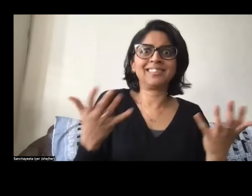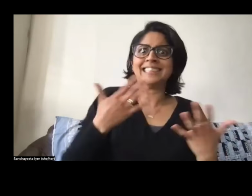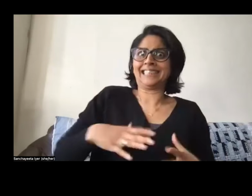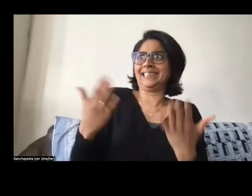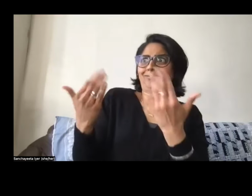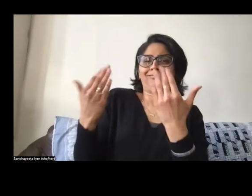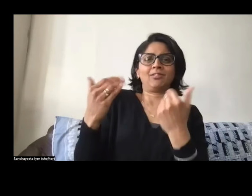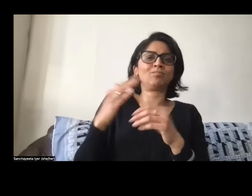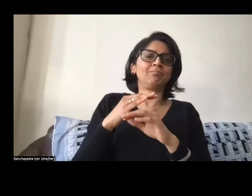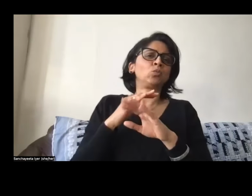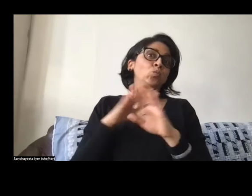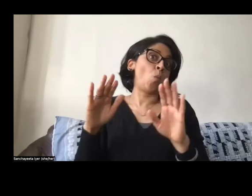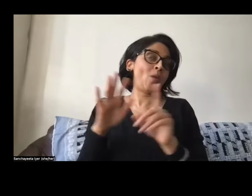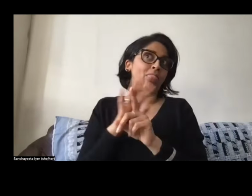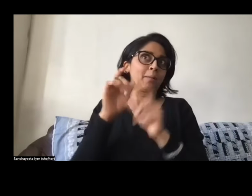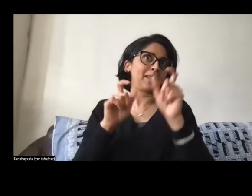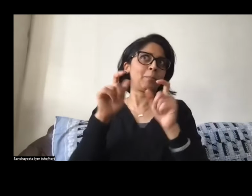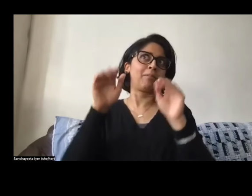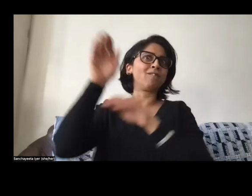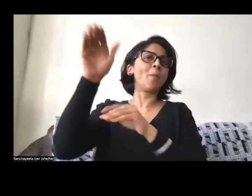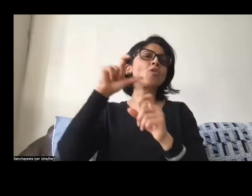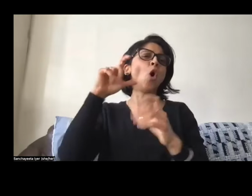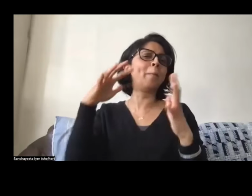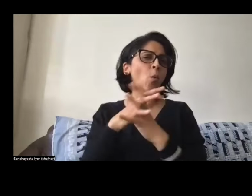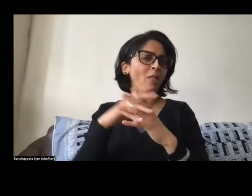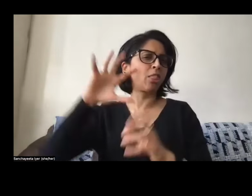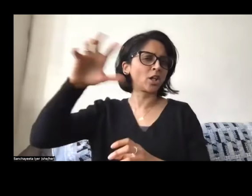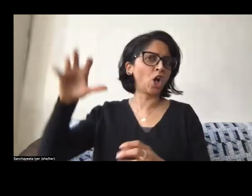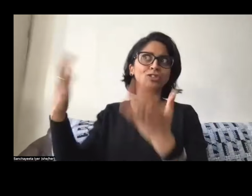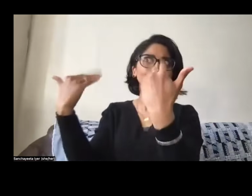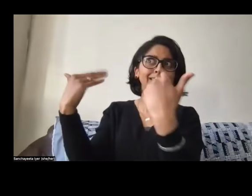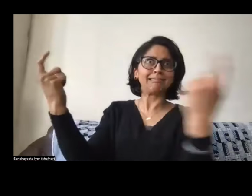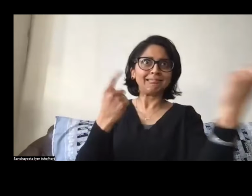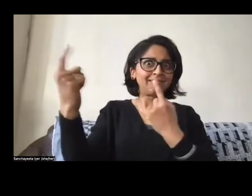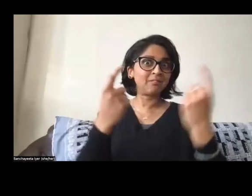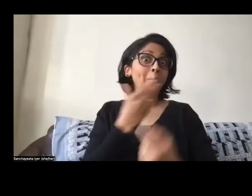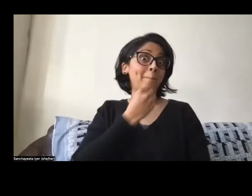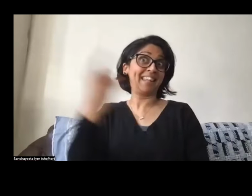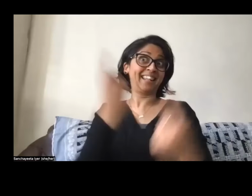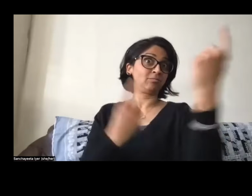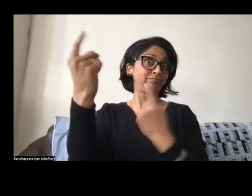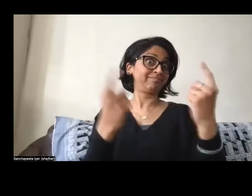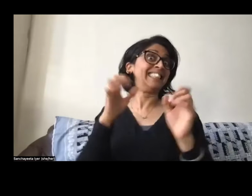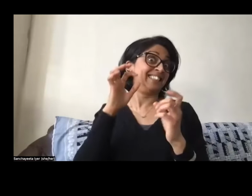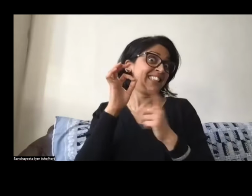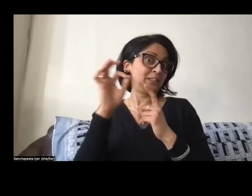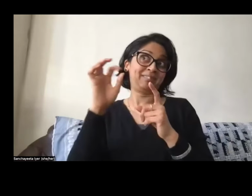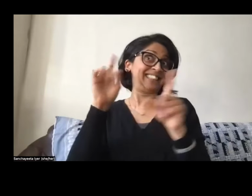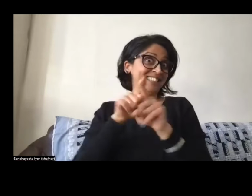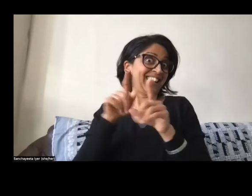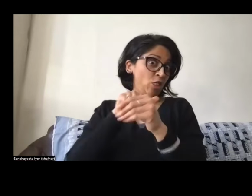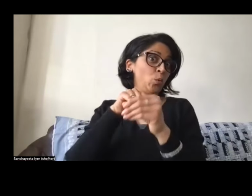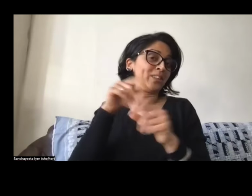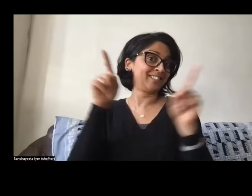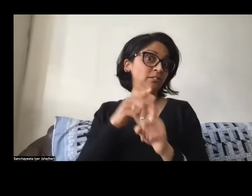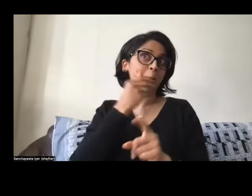for example, we didn't have enough of a labour force in the UK. And so the UK reached out to people from the